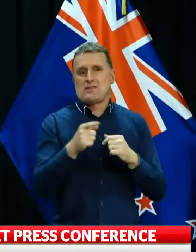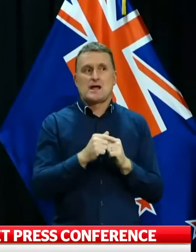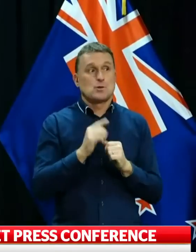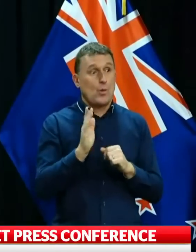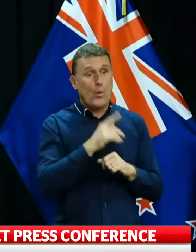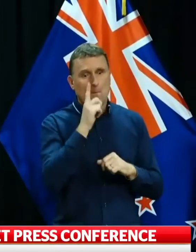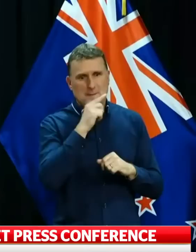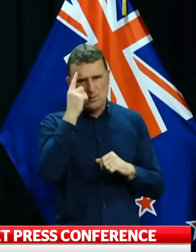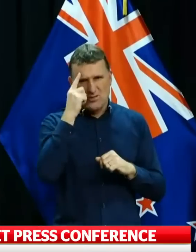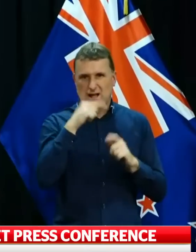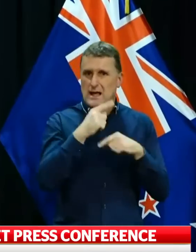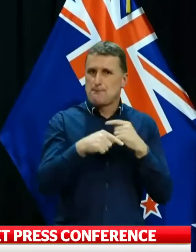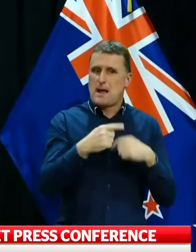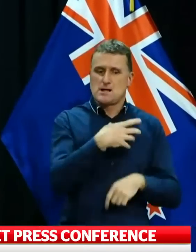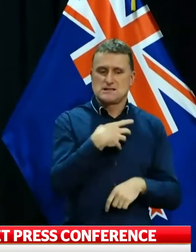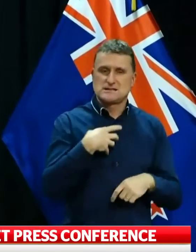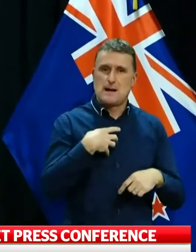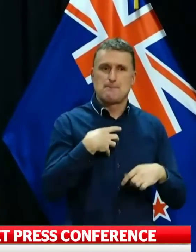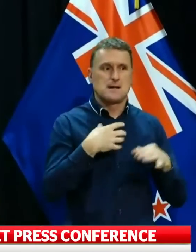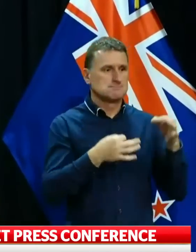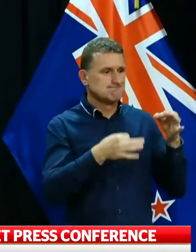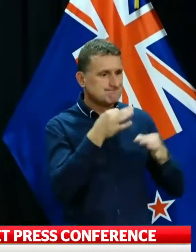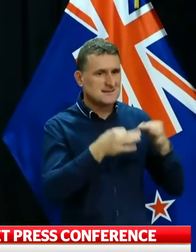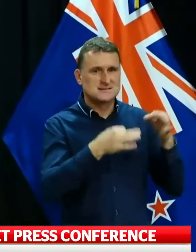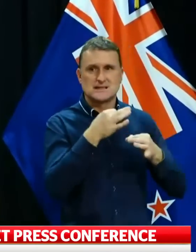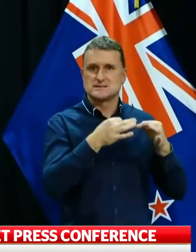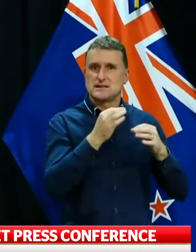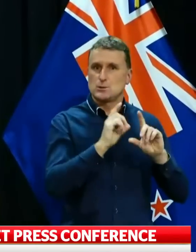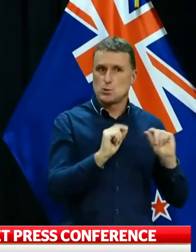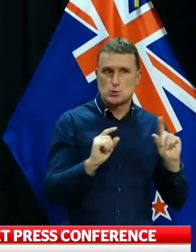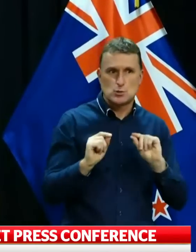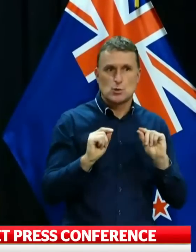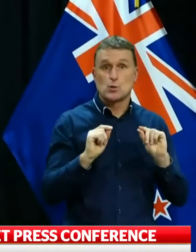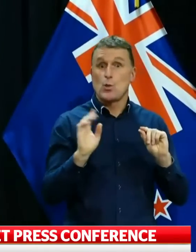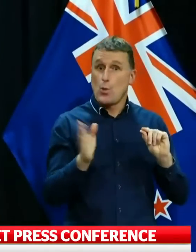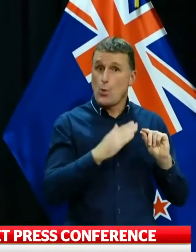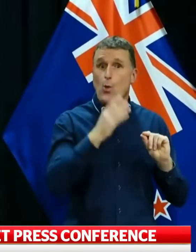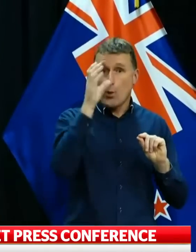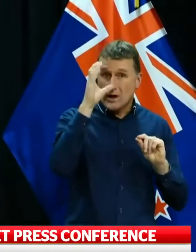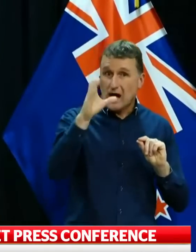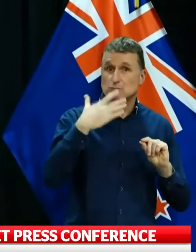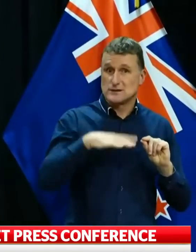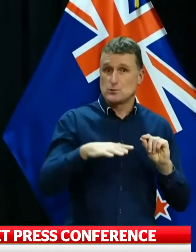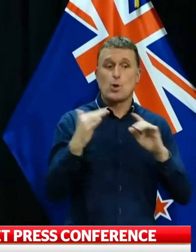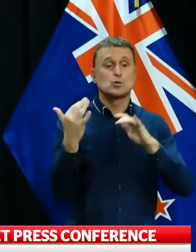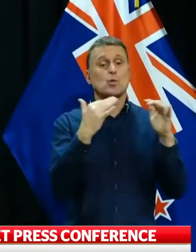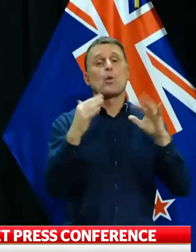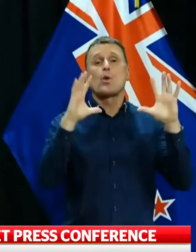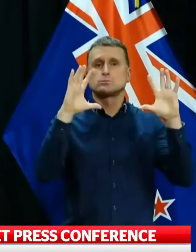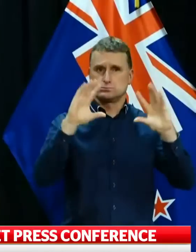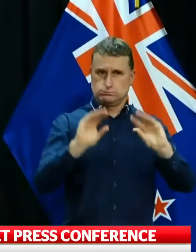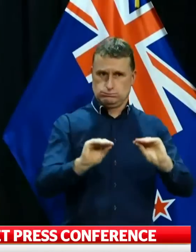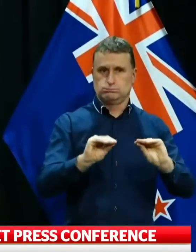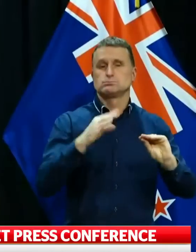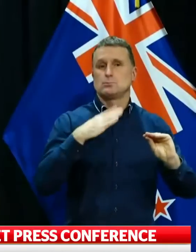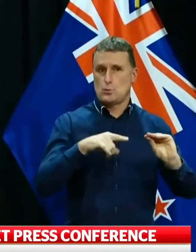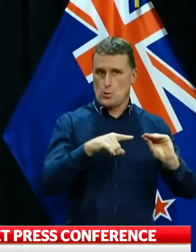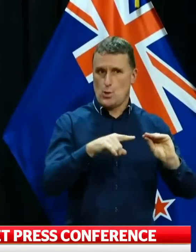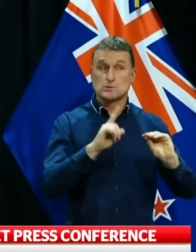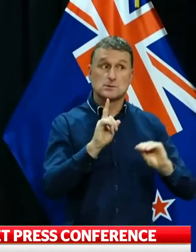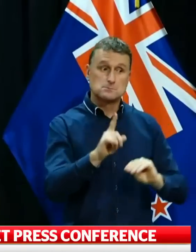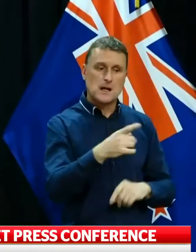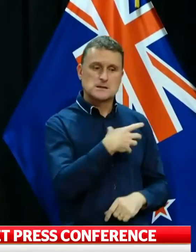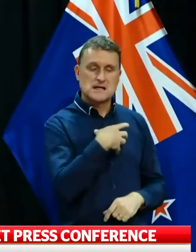diplomatic solution. Everyone. Because everyone wants the war to end. The issue has been that diplomatic